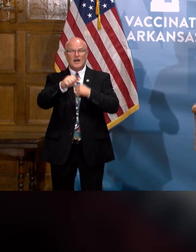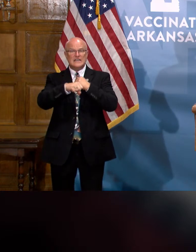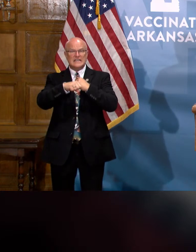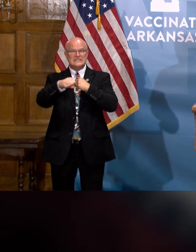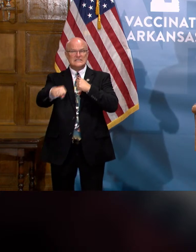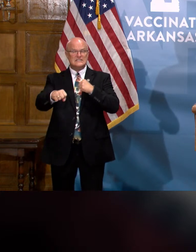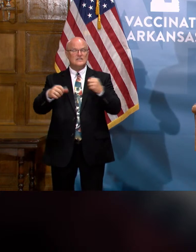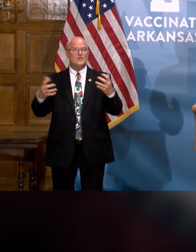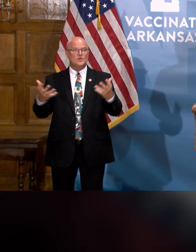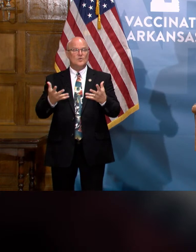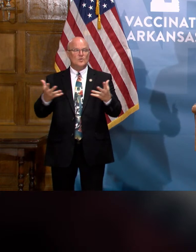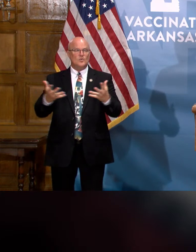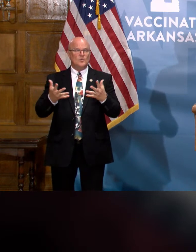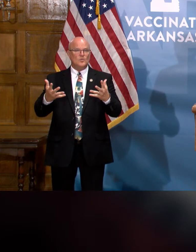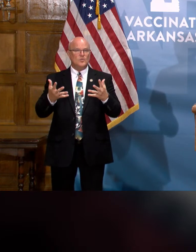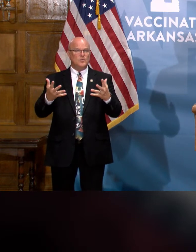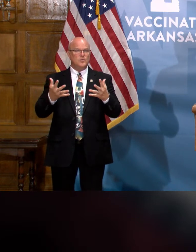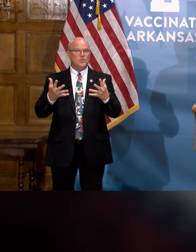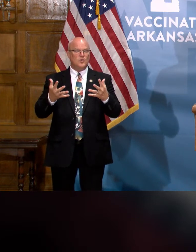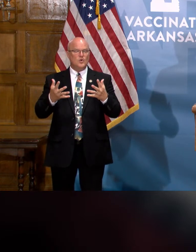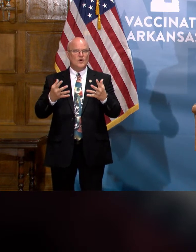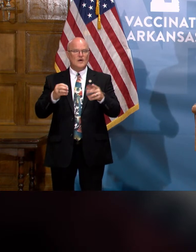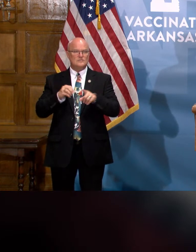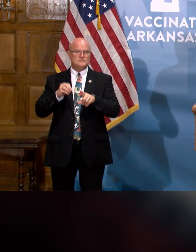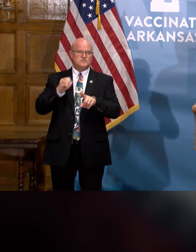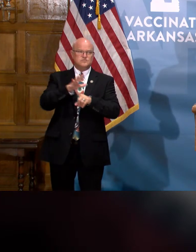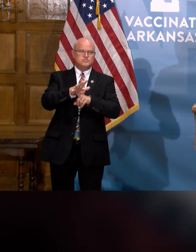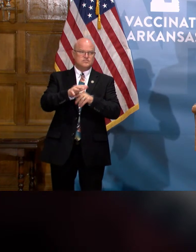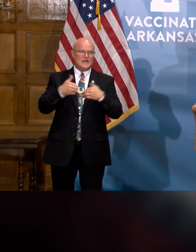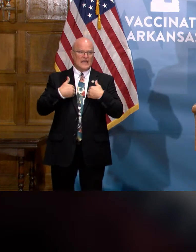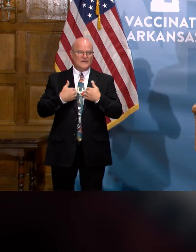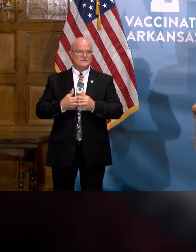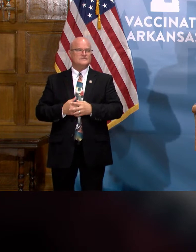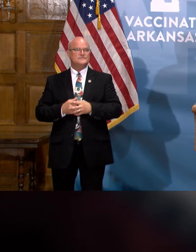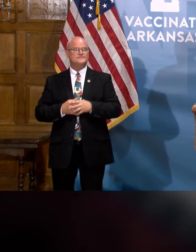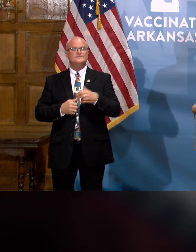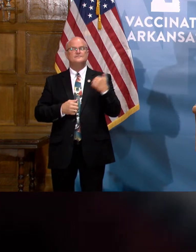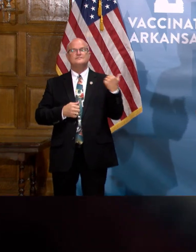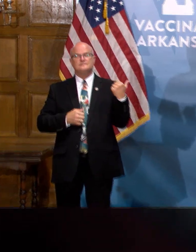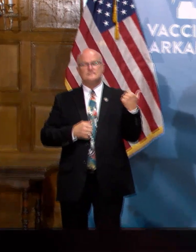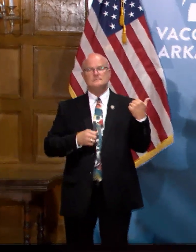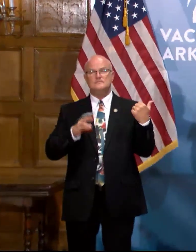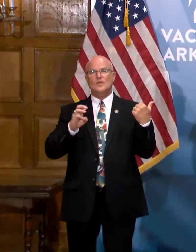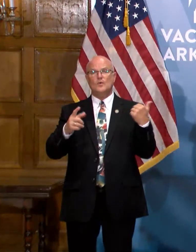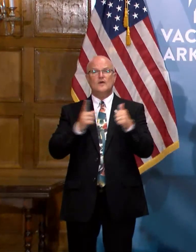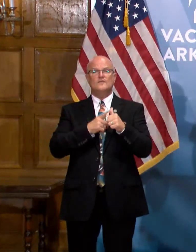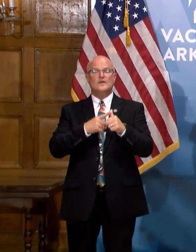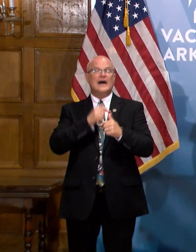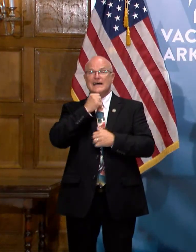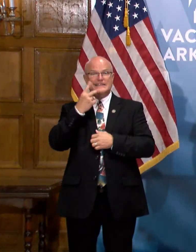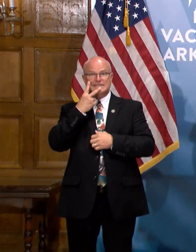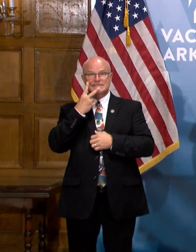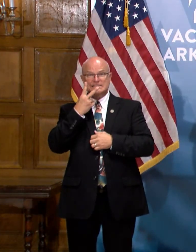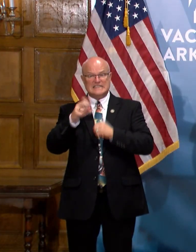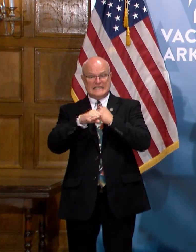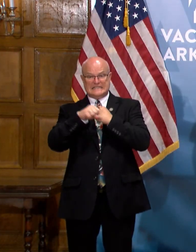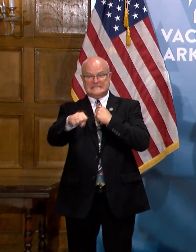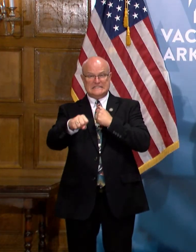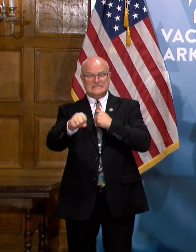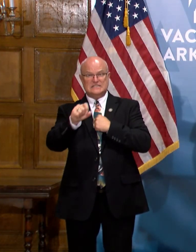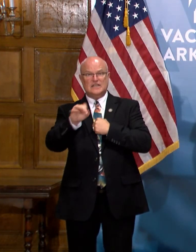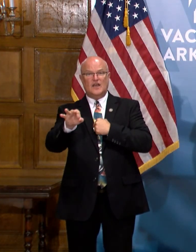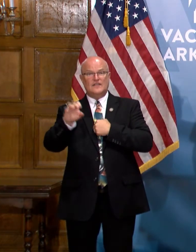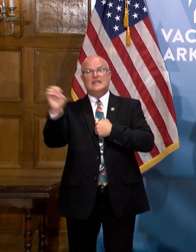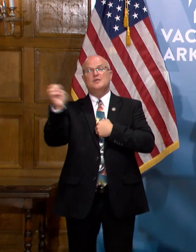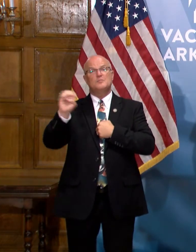and what practical effect is that going to have? Well, first, I didn't seek an extension of